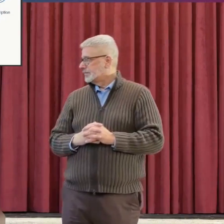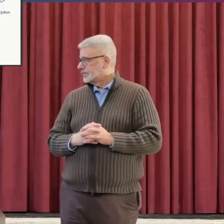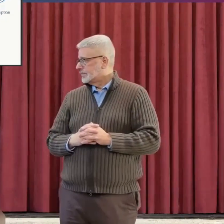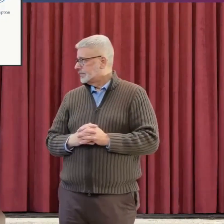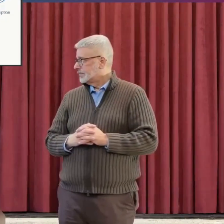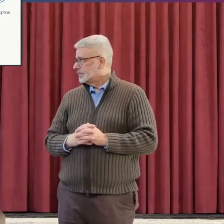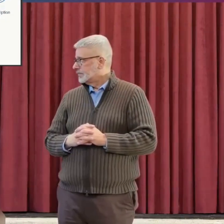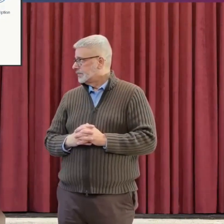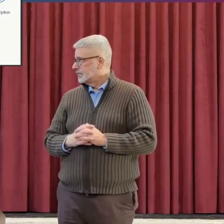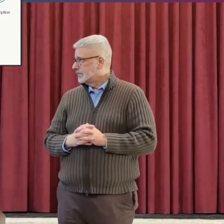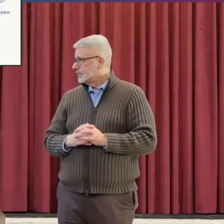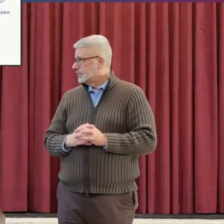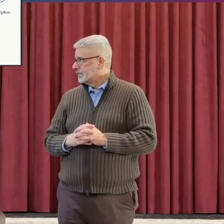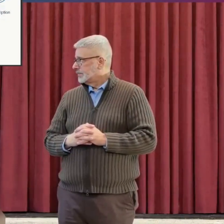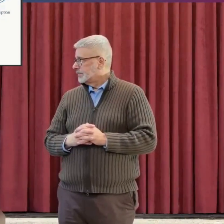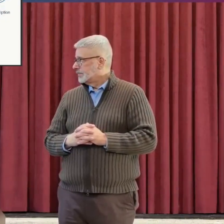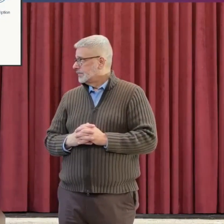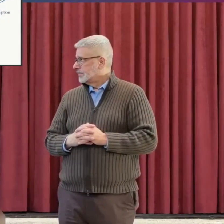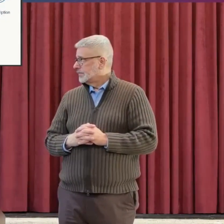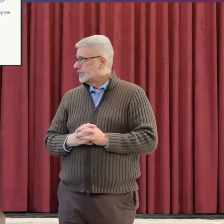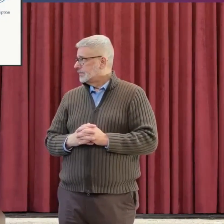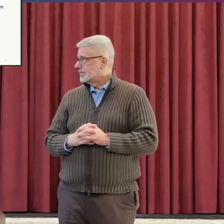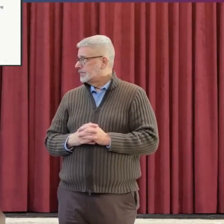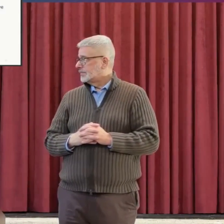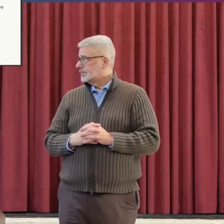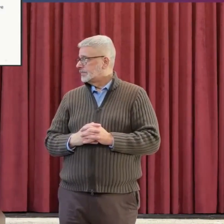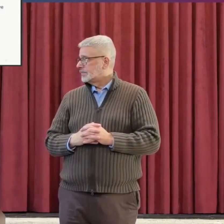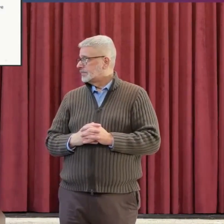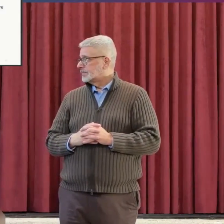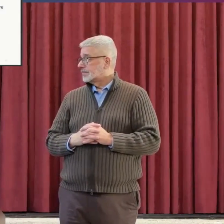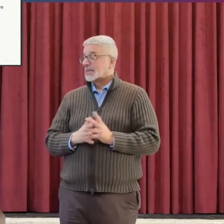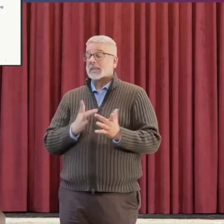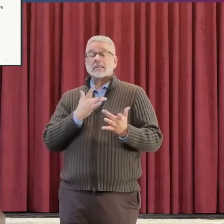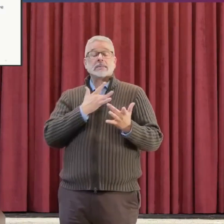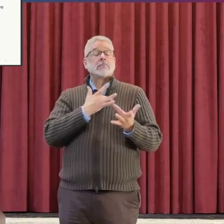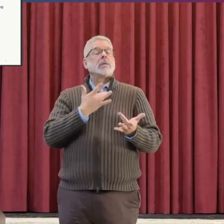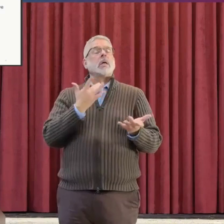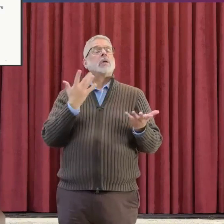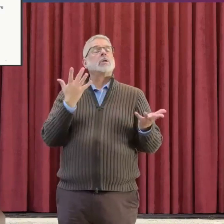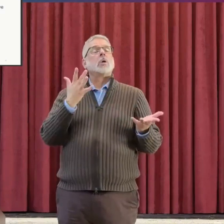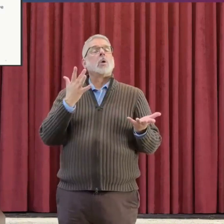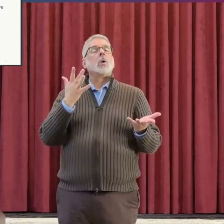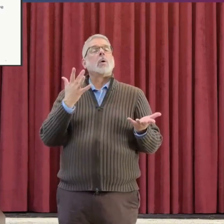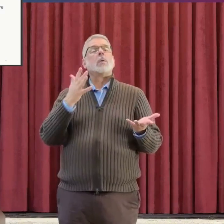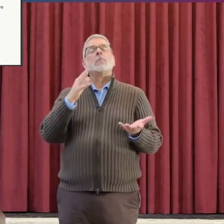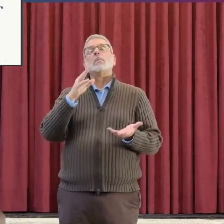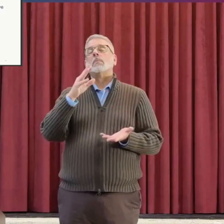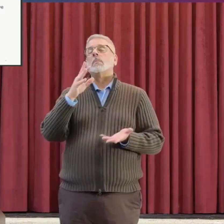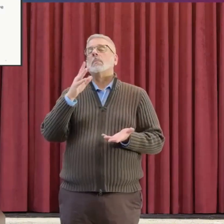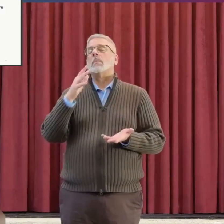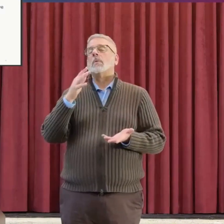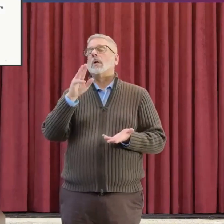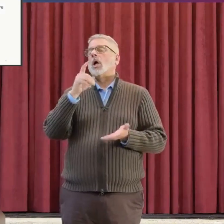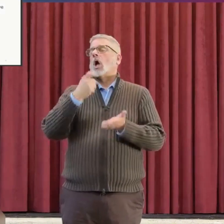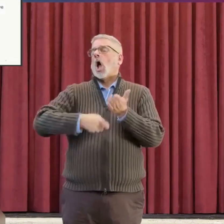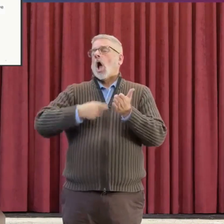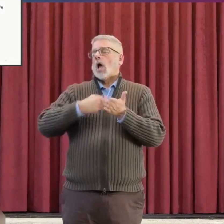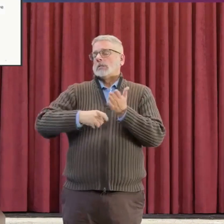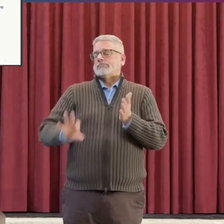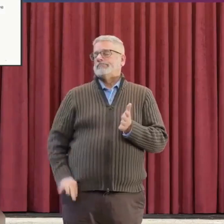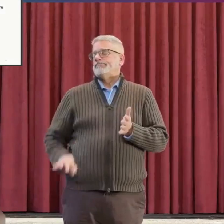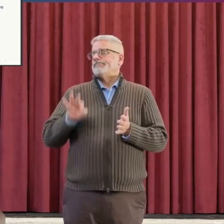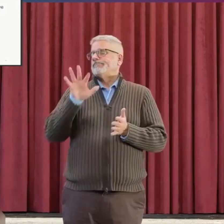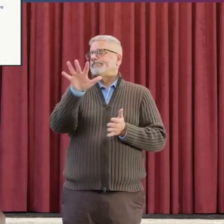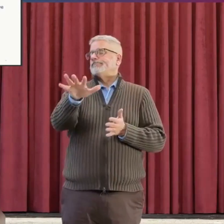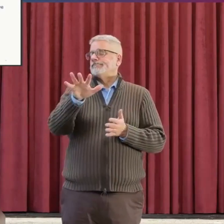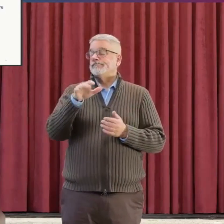between C and D. So now I want to talk about the Medicare cost.